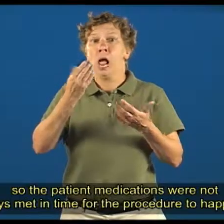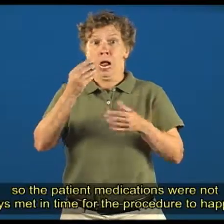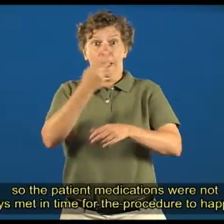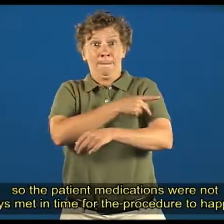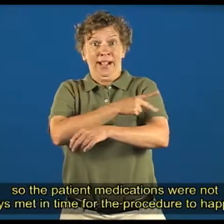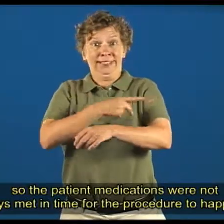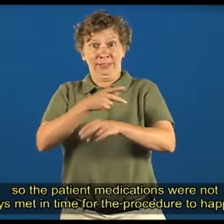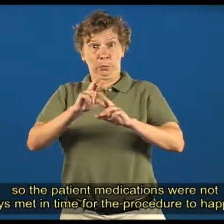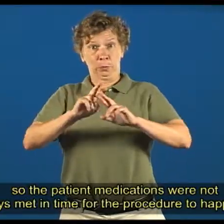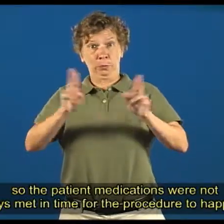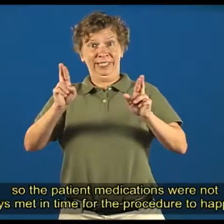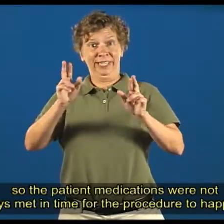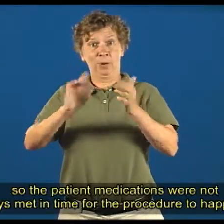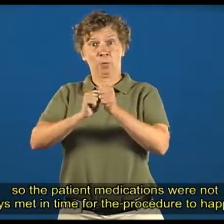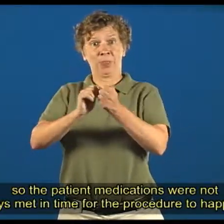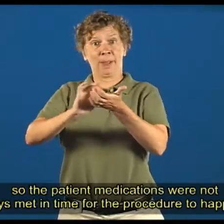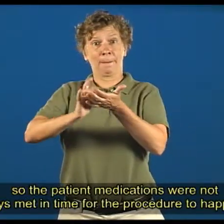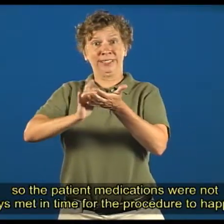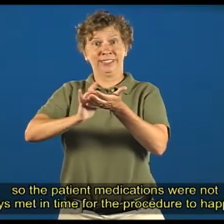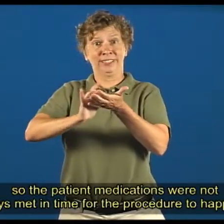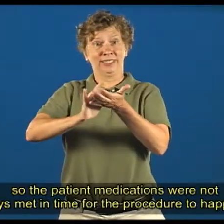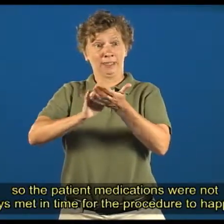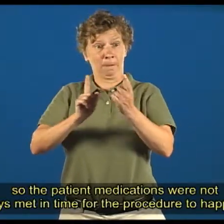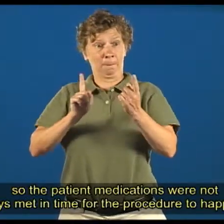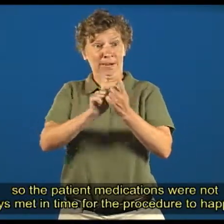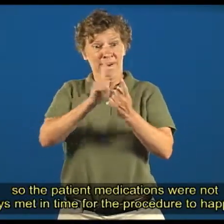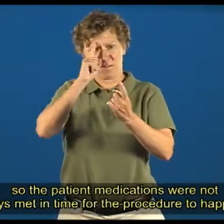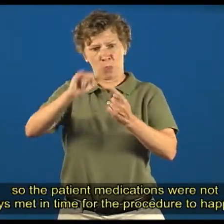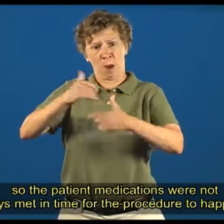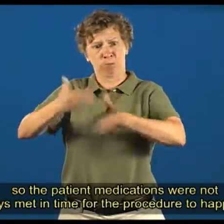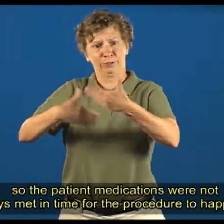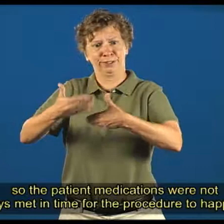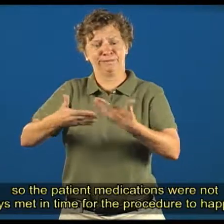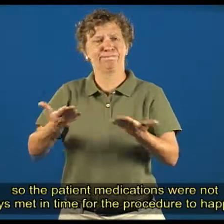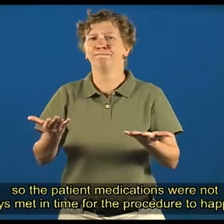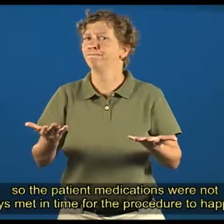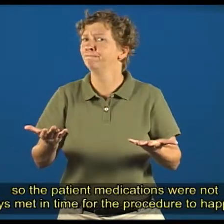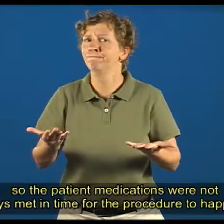So the patient's medications were not always met in time for the procedure to happen.